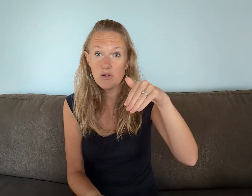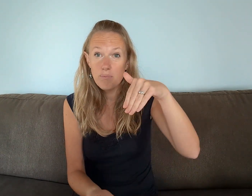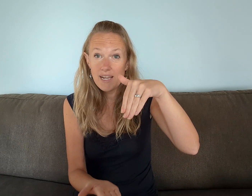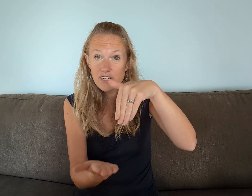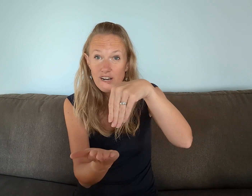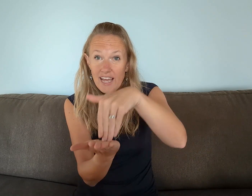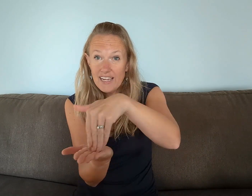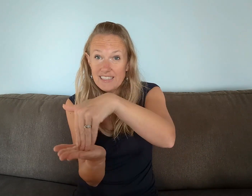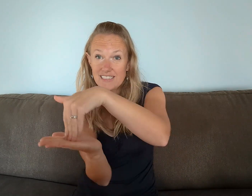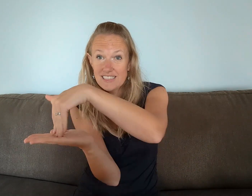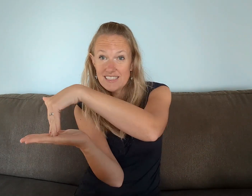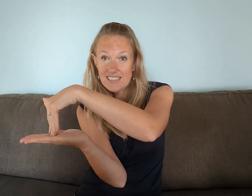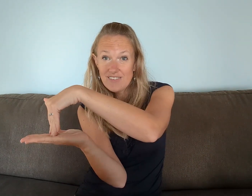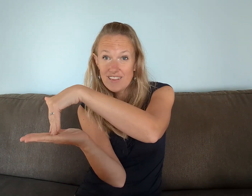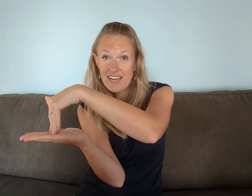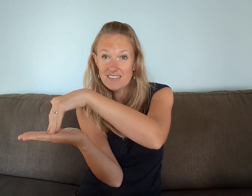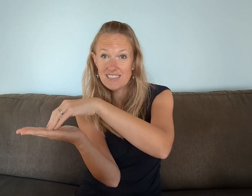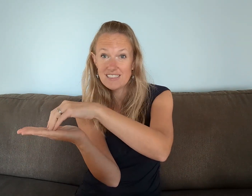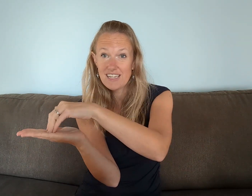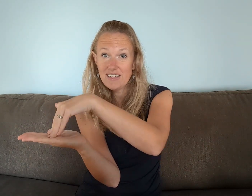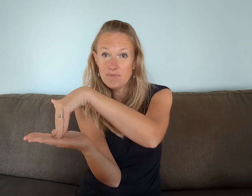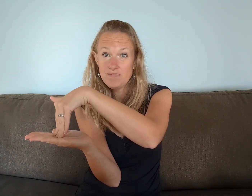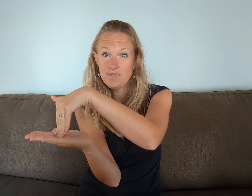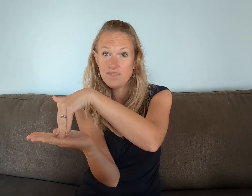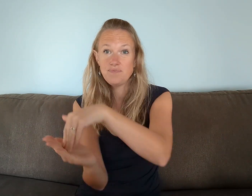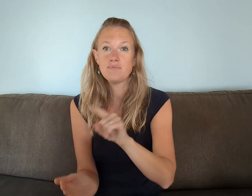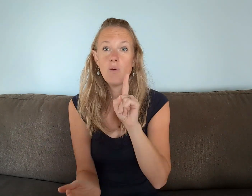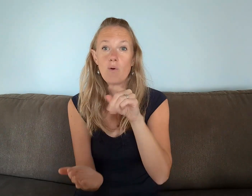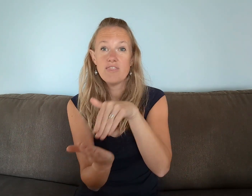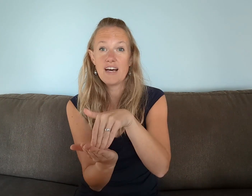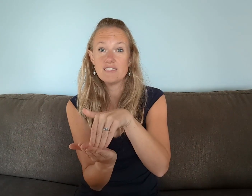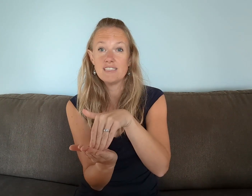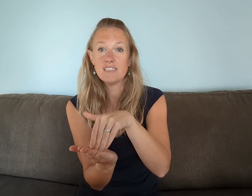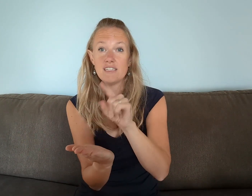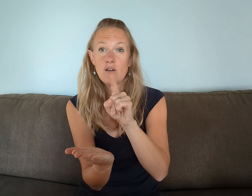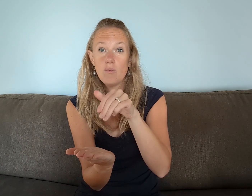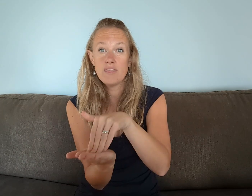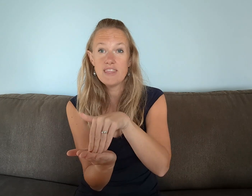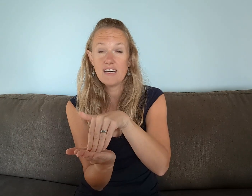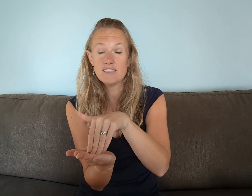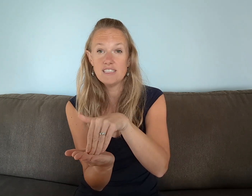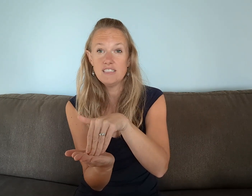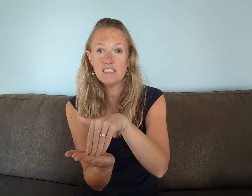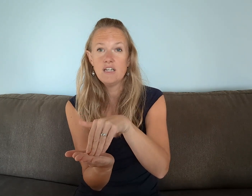you bend your hand, 1,000, okay? 1,000, 1,000.